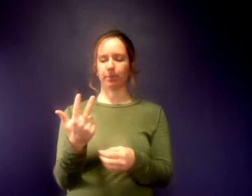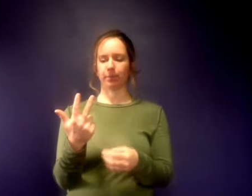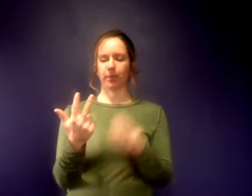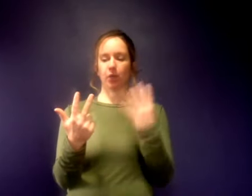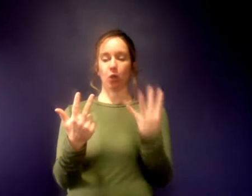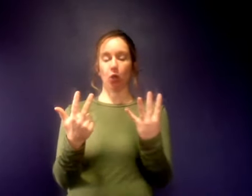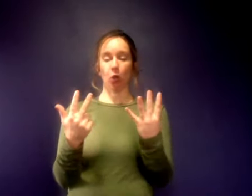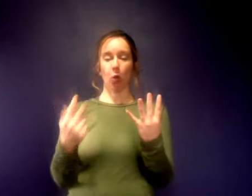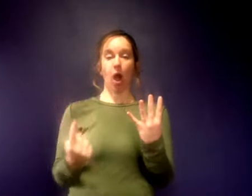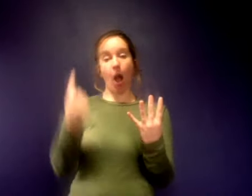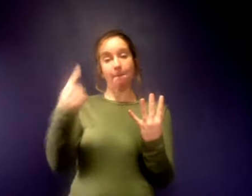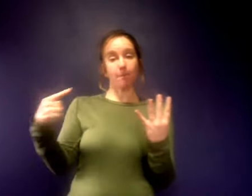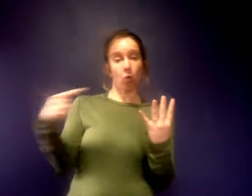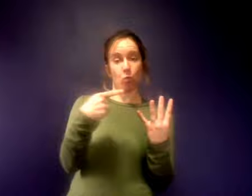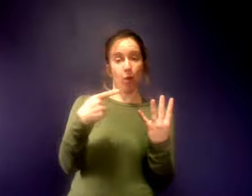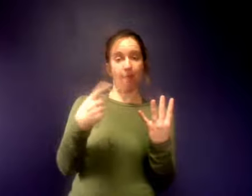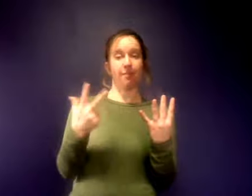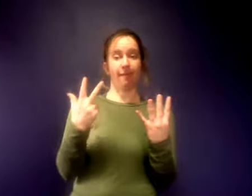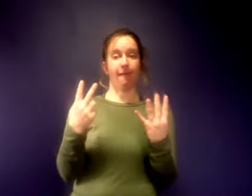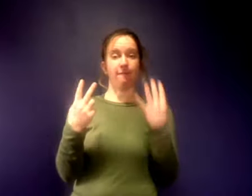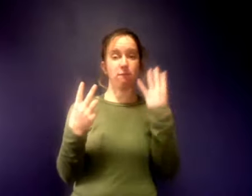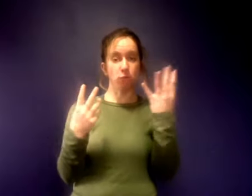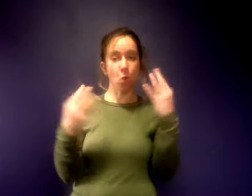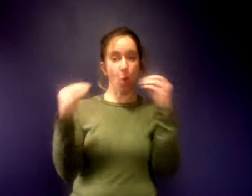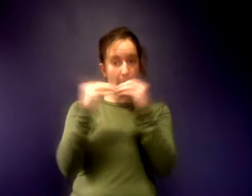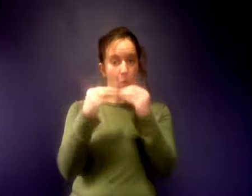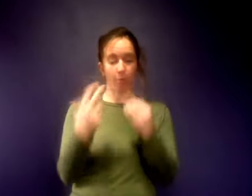more. So we go 1, 2,